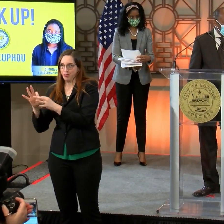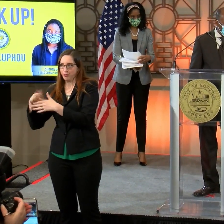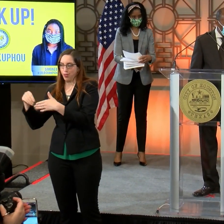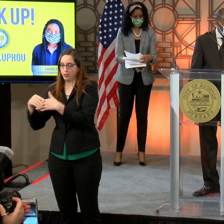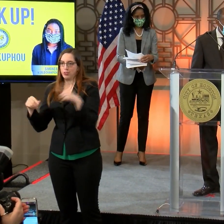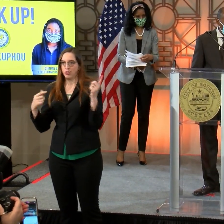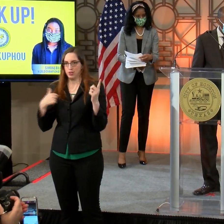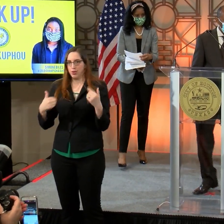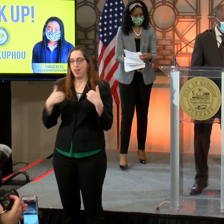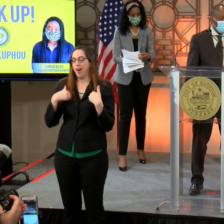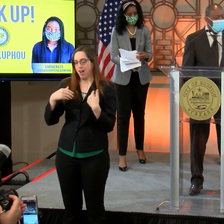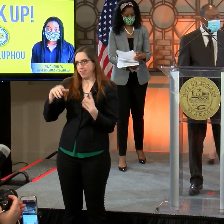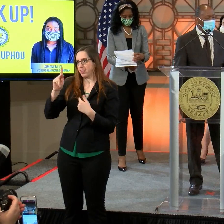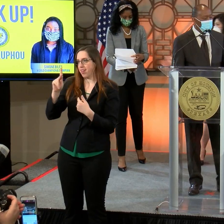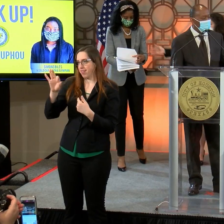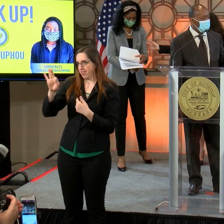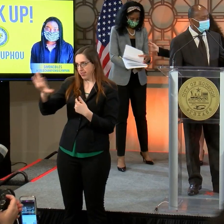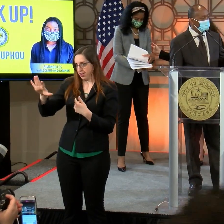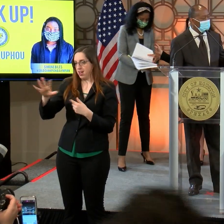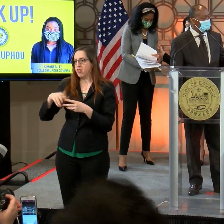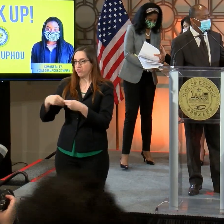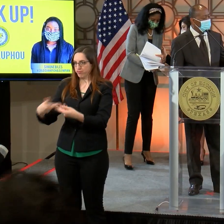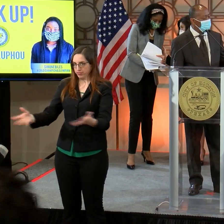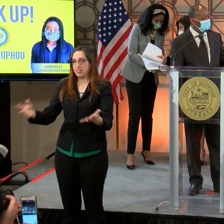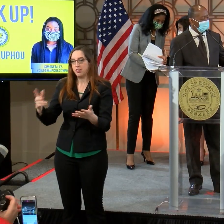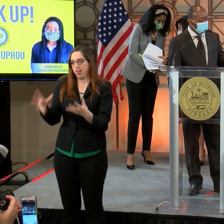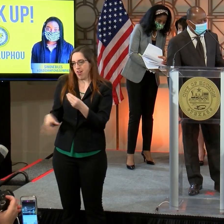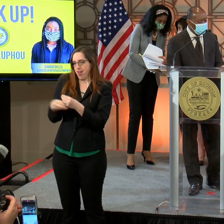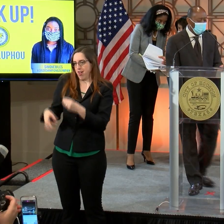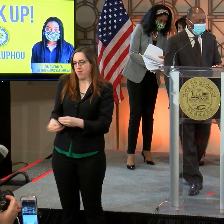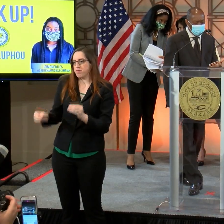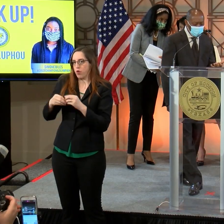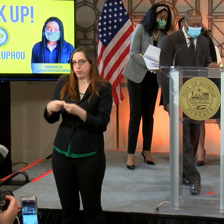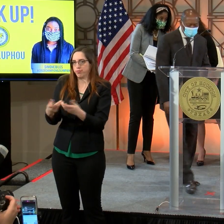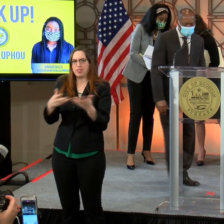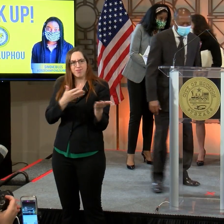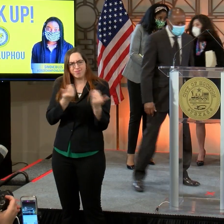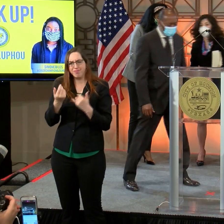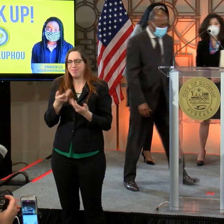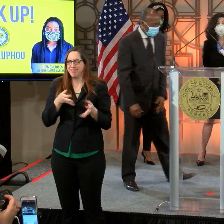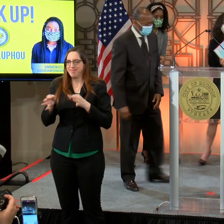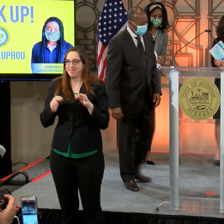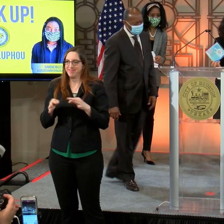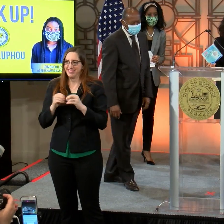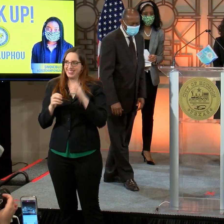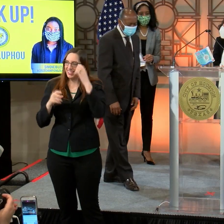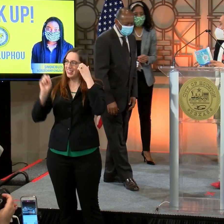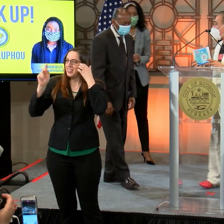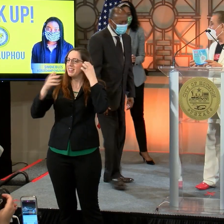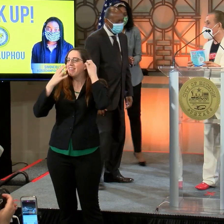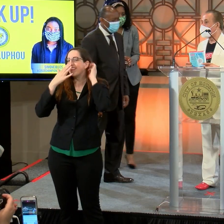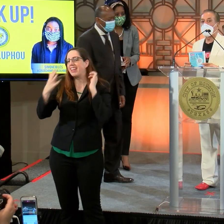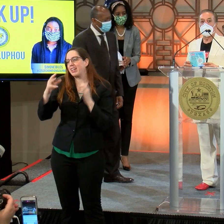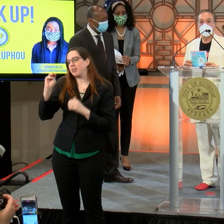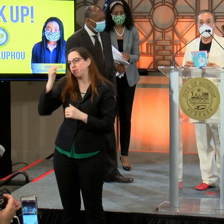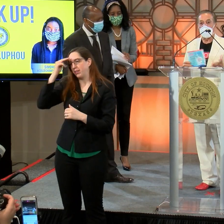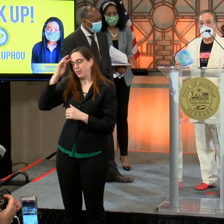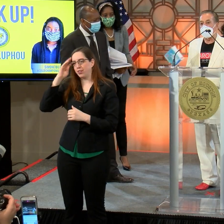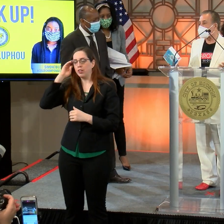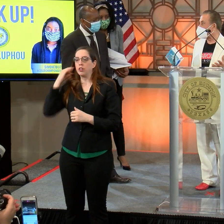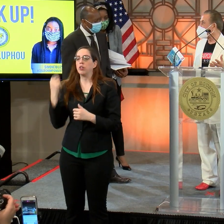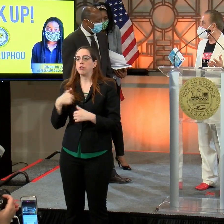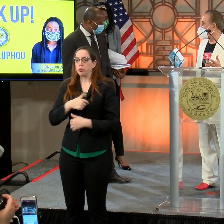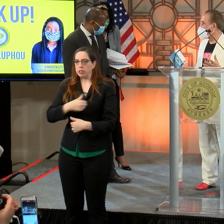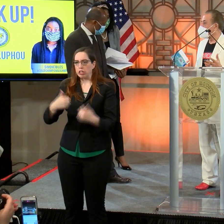to K95. Right. But he's providing some additional items. Farouk, why don't you come and just say. Okay. Thank you, Mayor. We